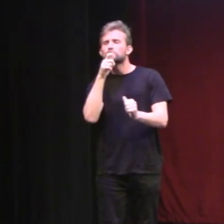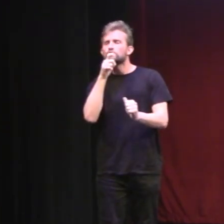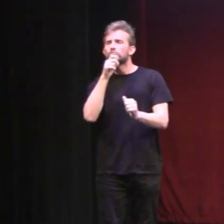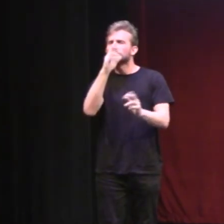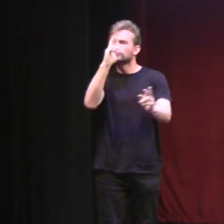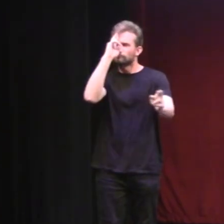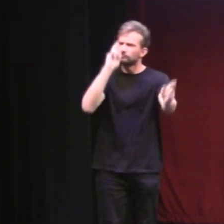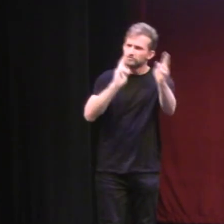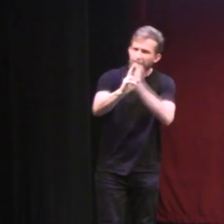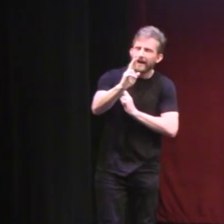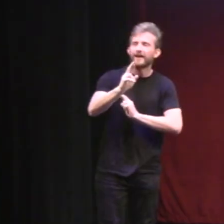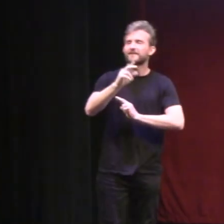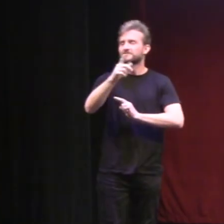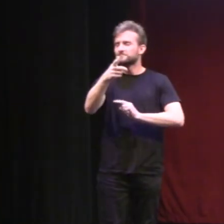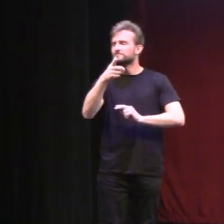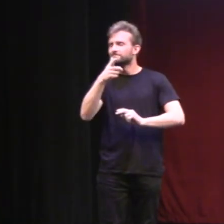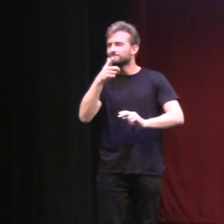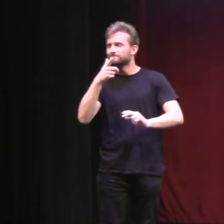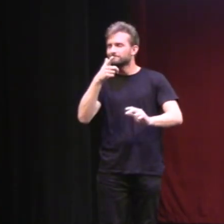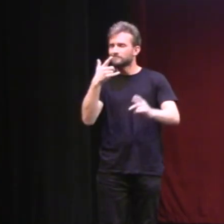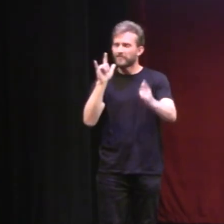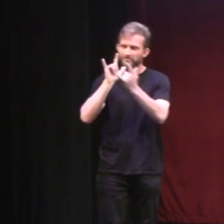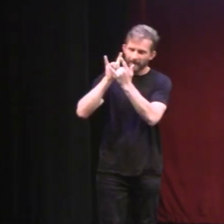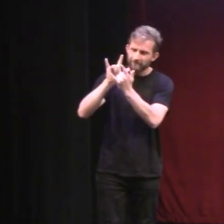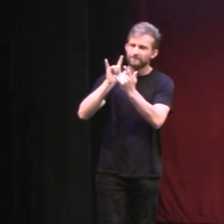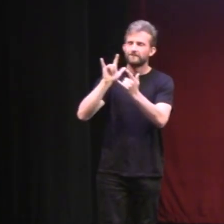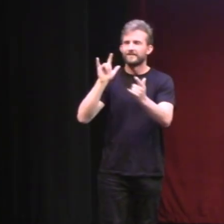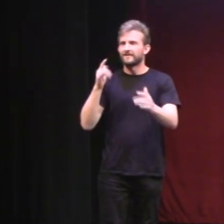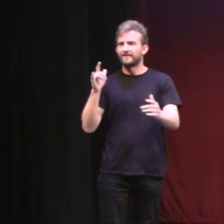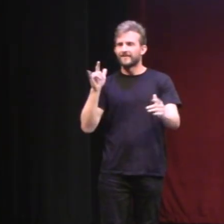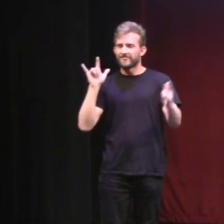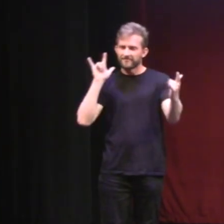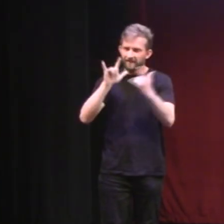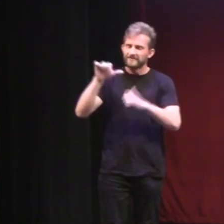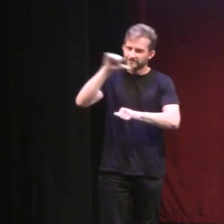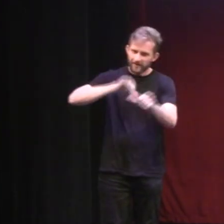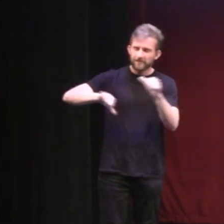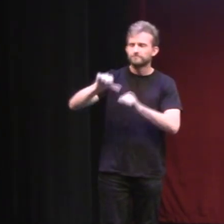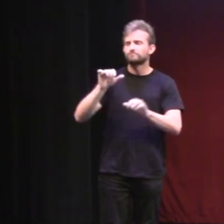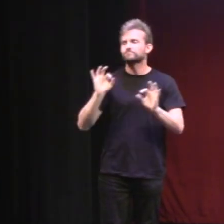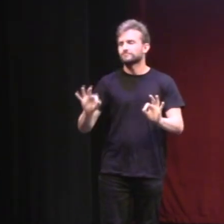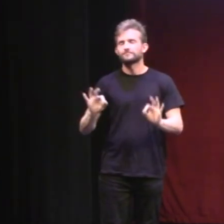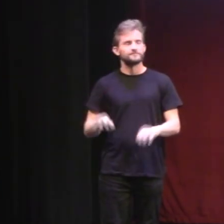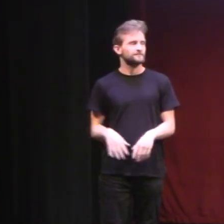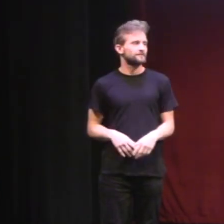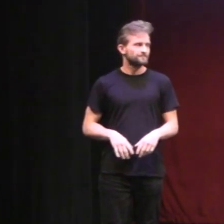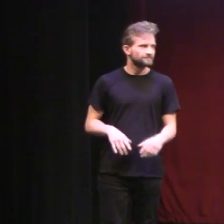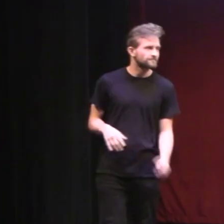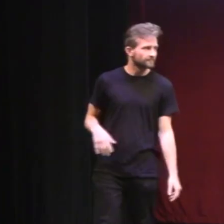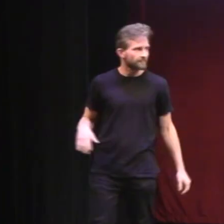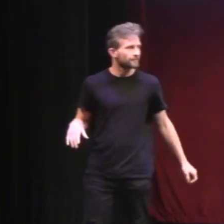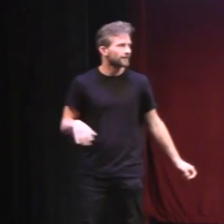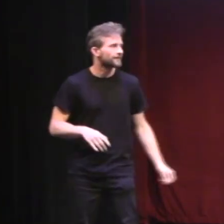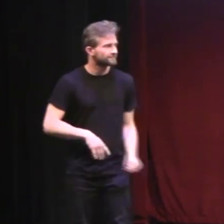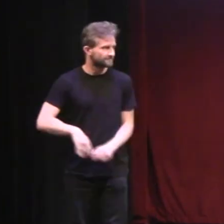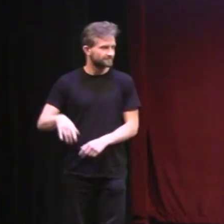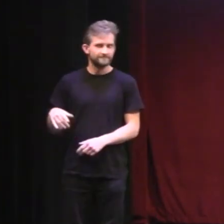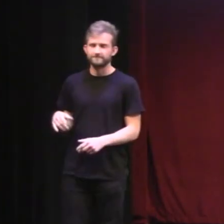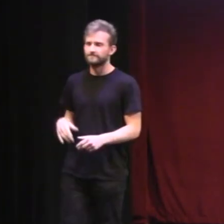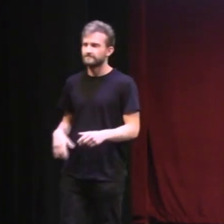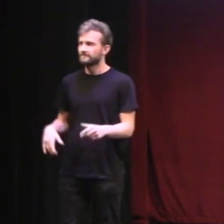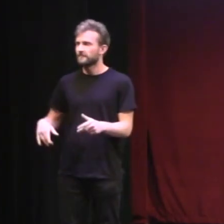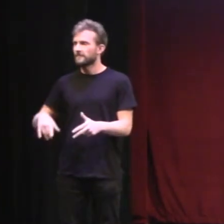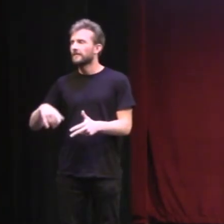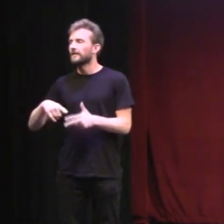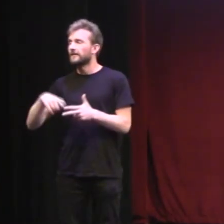partake in some of the more challenging outings because the group worked with her on all of them